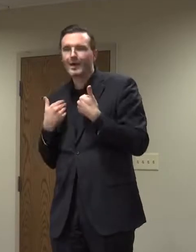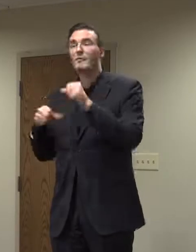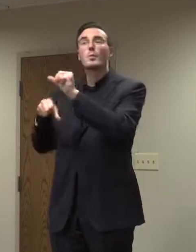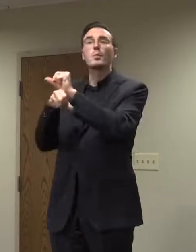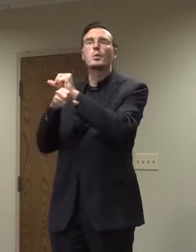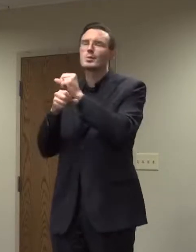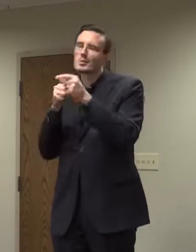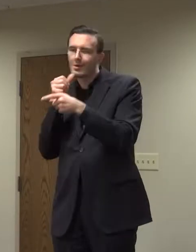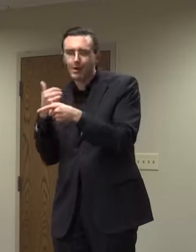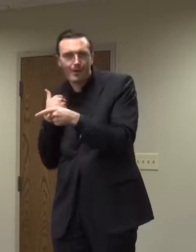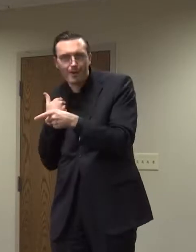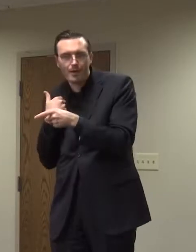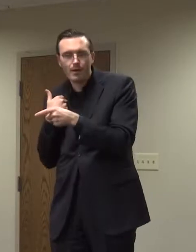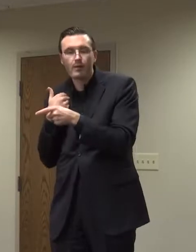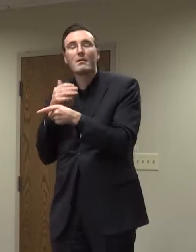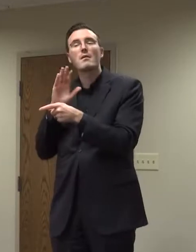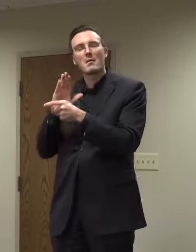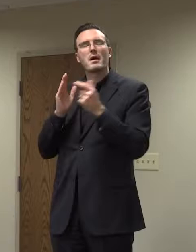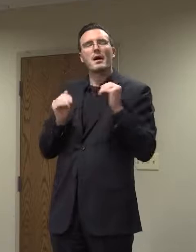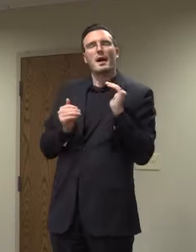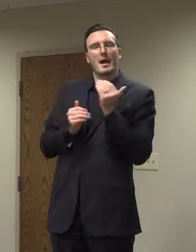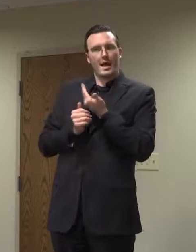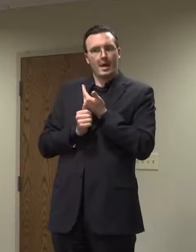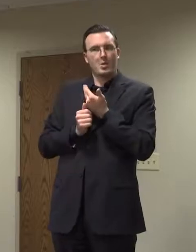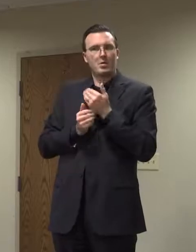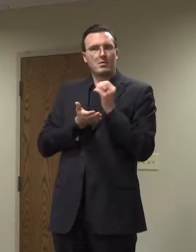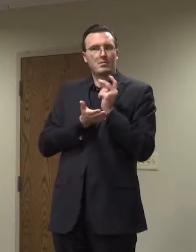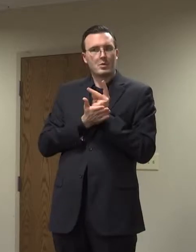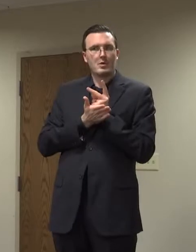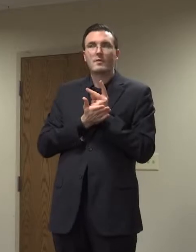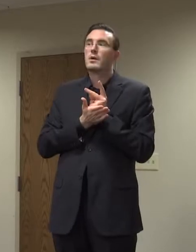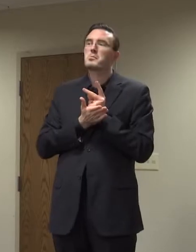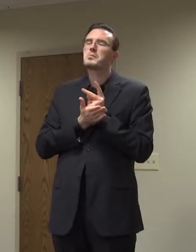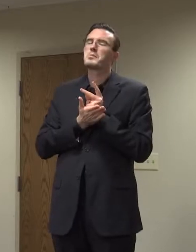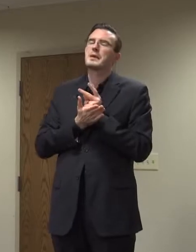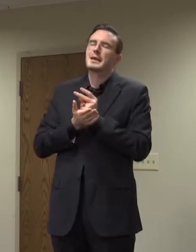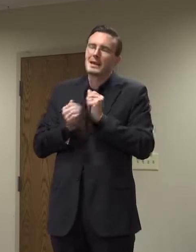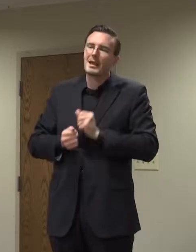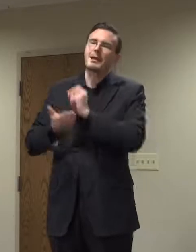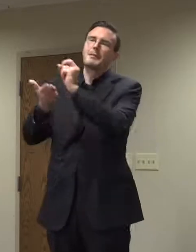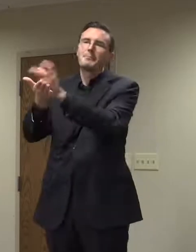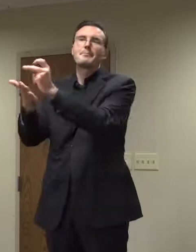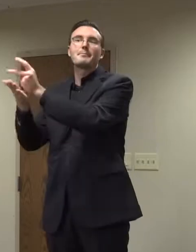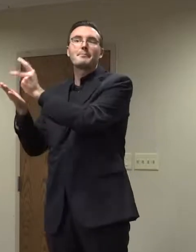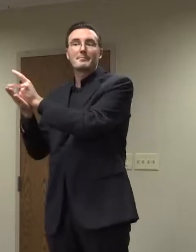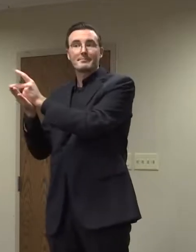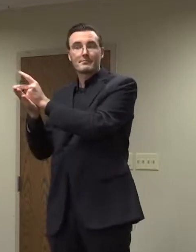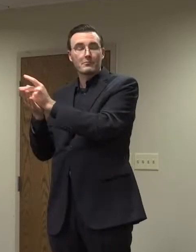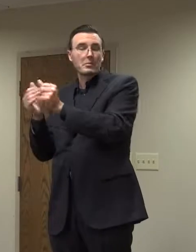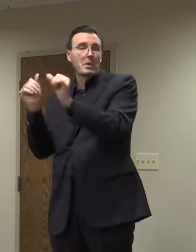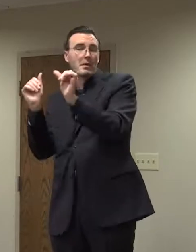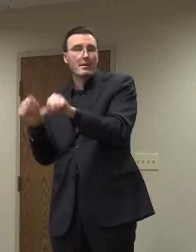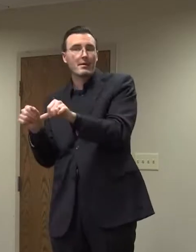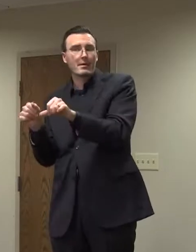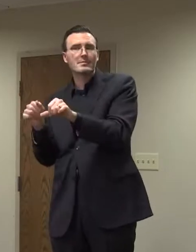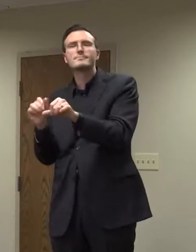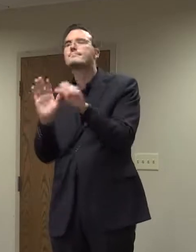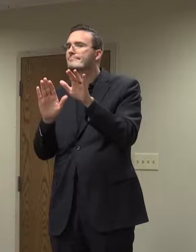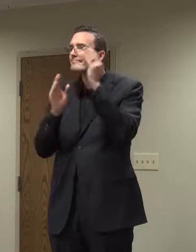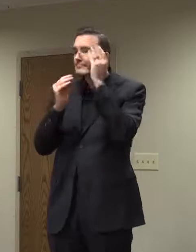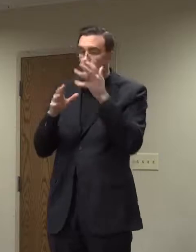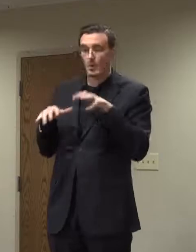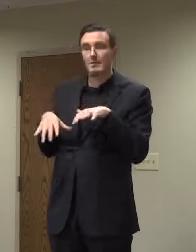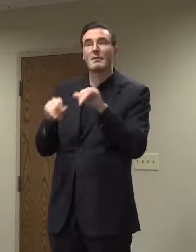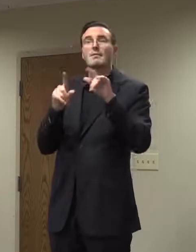So we are working to extend our CLIA waiver and perform these tests under standing orders. It does require physician order and